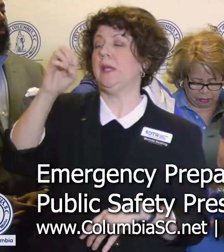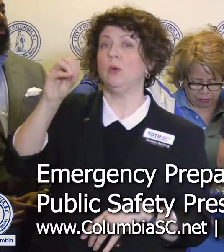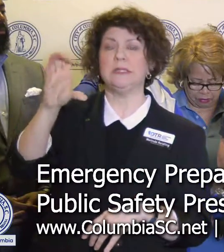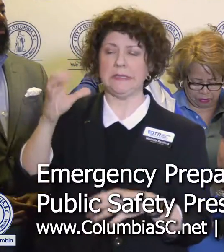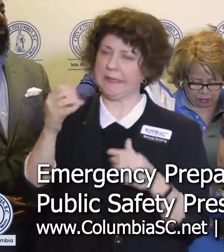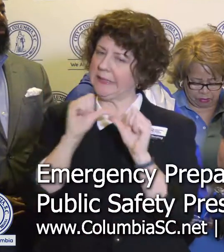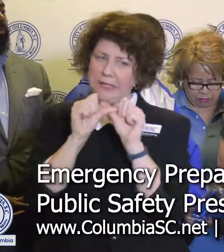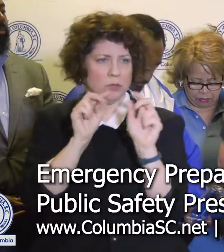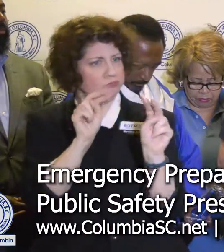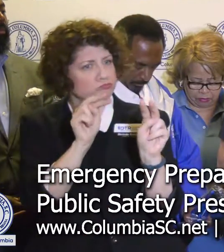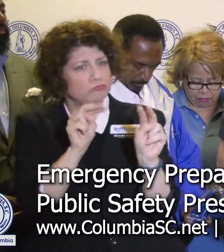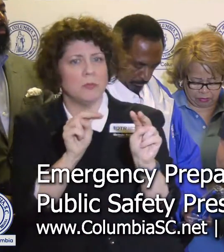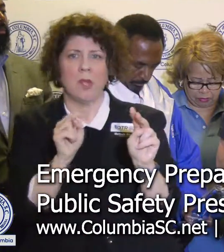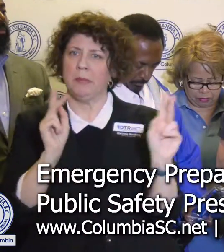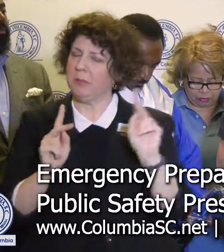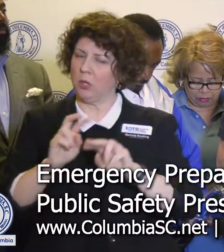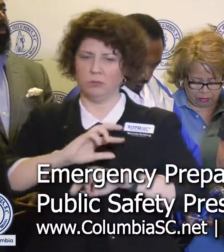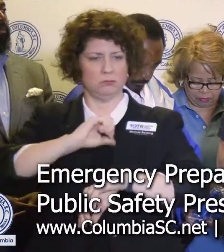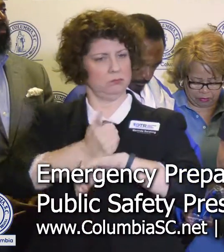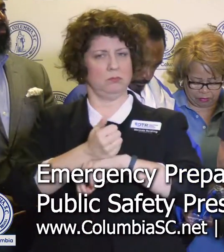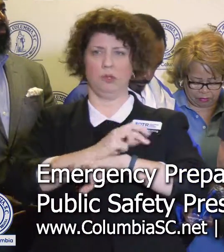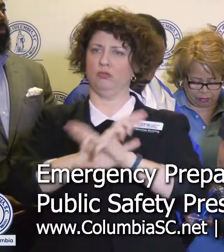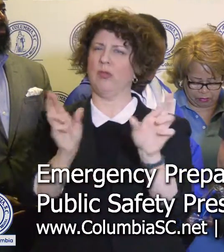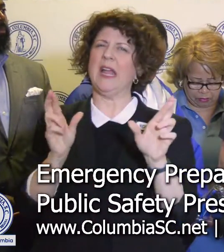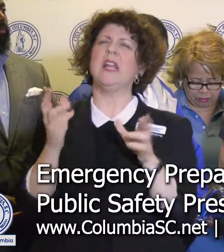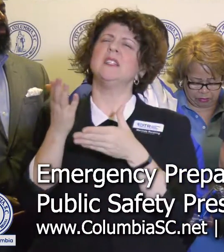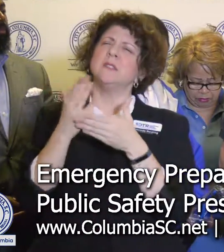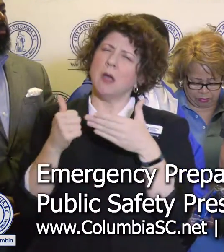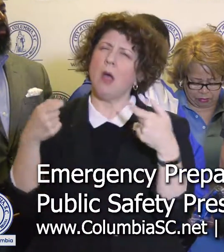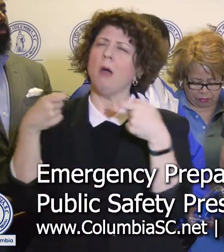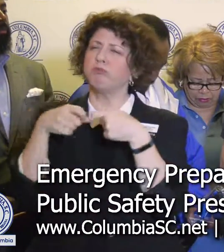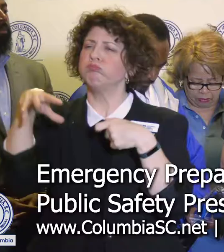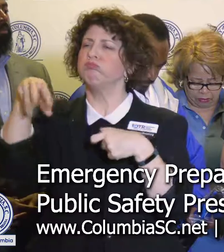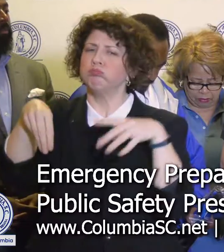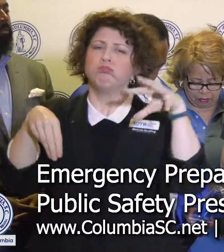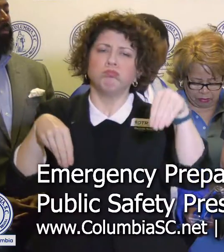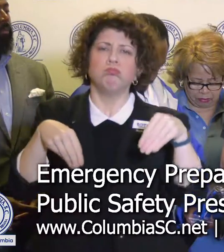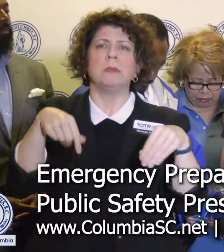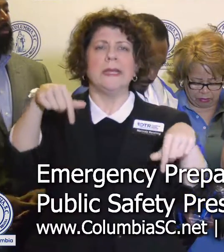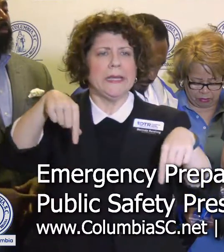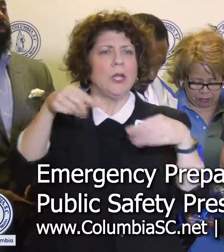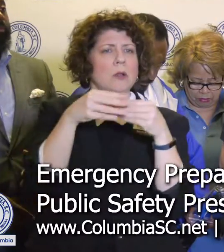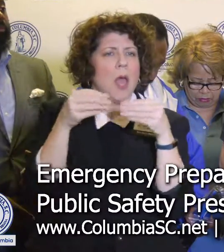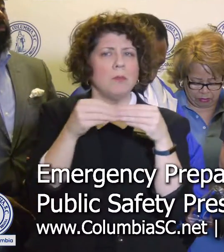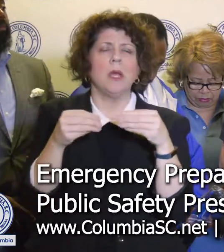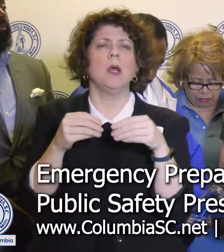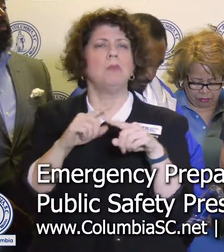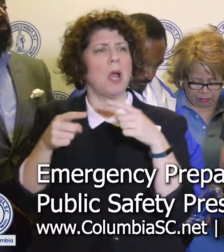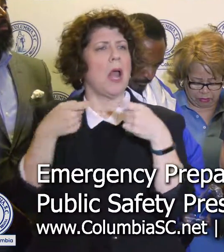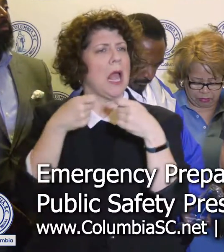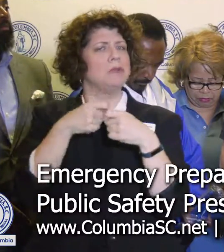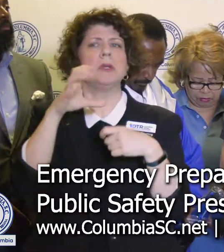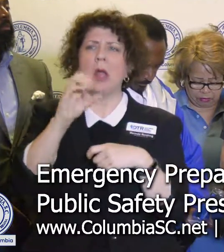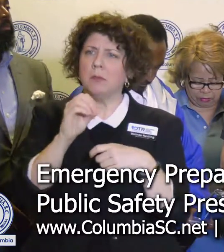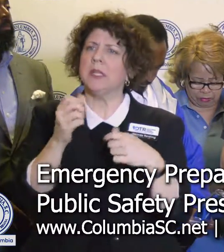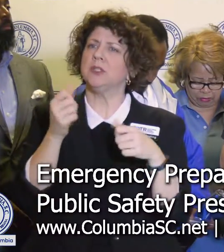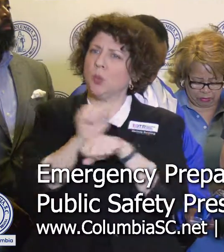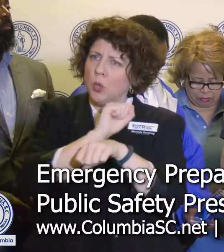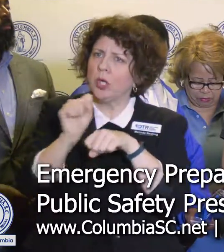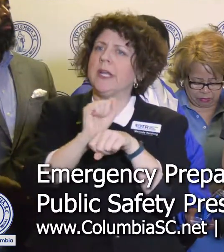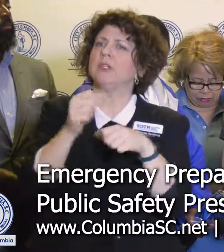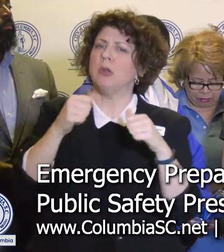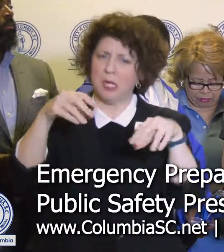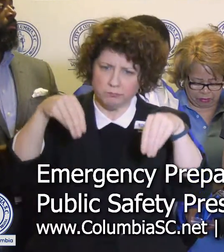monitor. Our folks are in place. We've had some isolated power outages here in the city. Utility crews are working on those to make sure they're getting up in